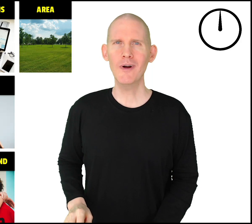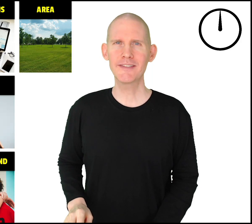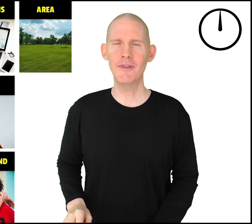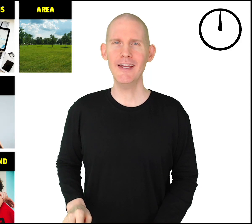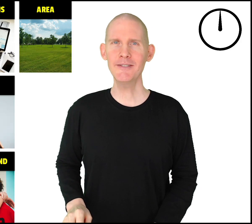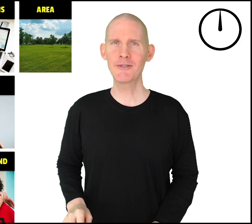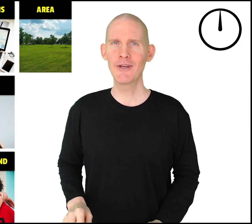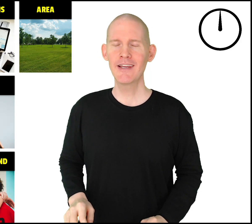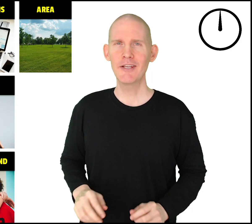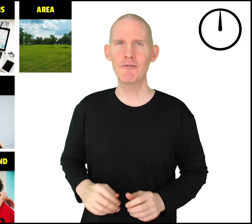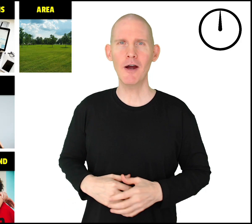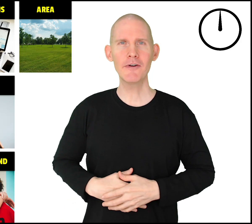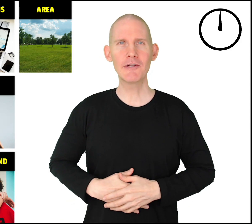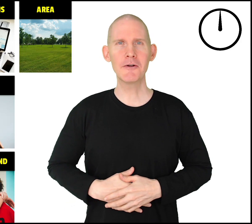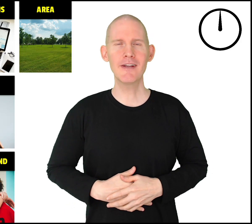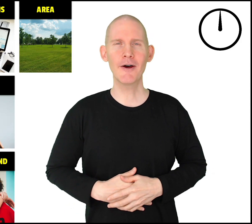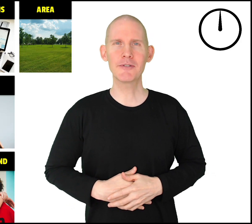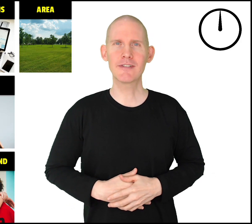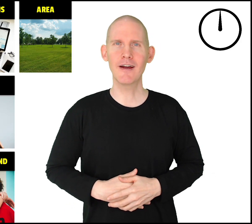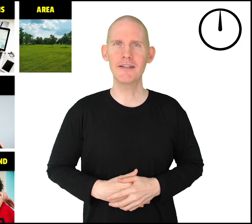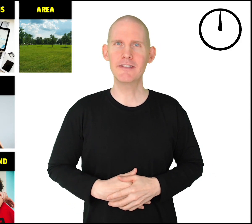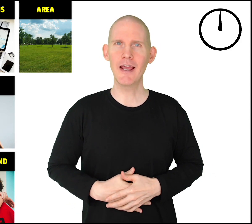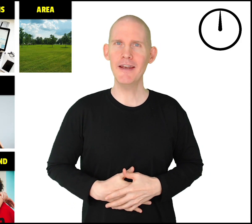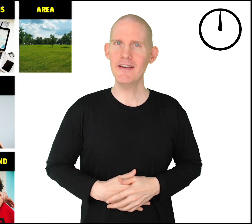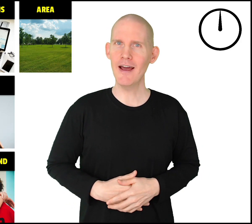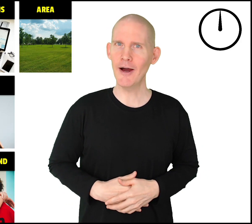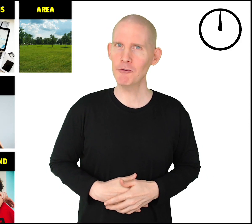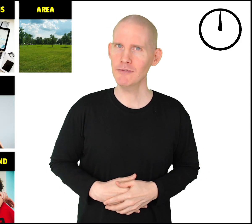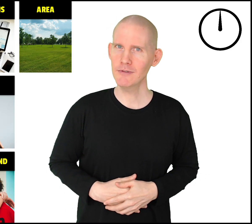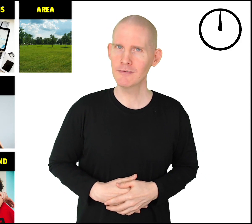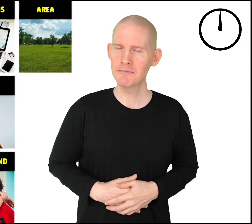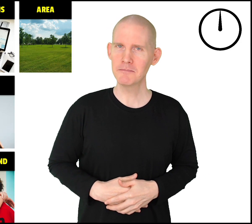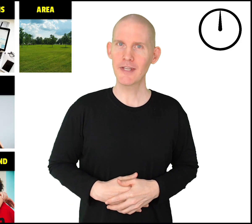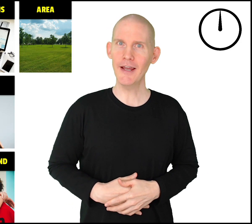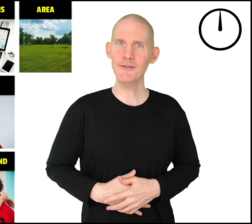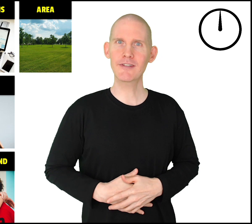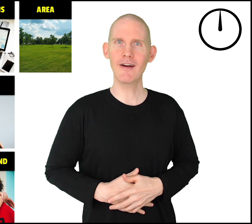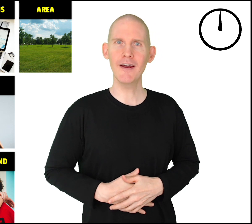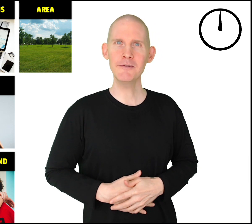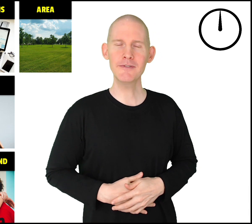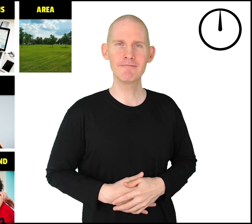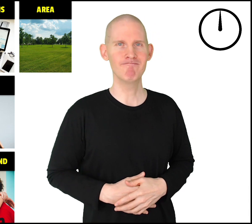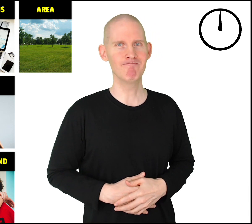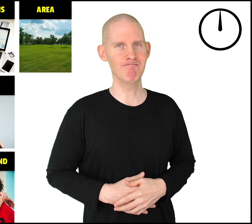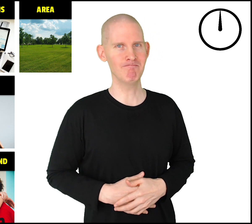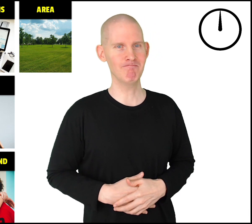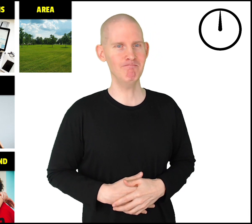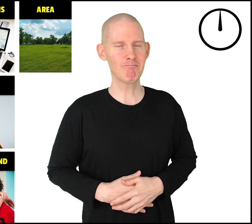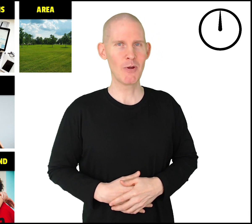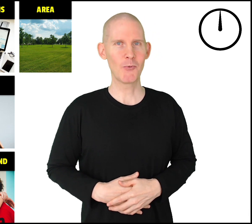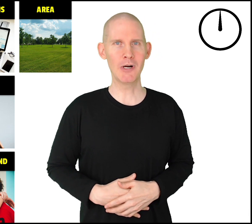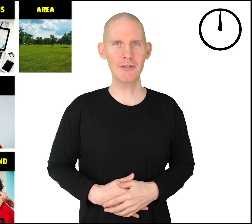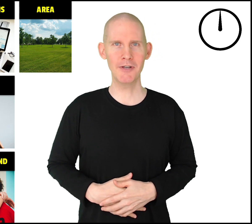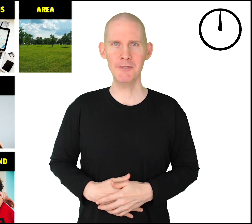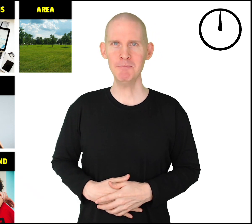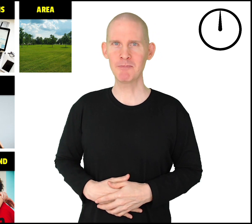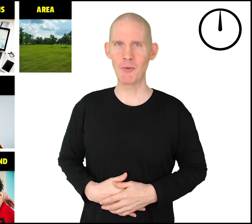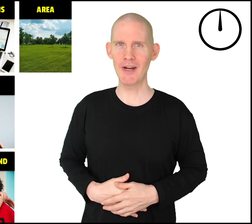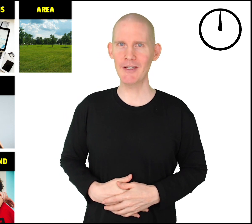What's this? You've already learned how to sign 10 nouns? 10 signs? Well done. Way to